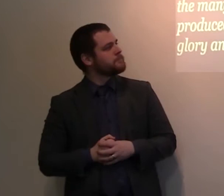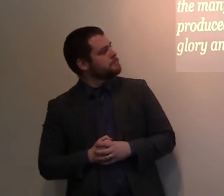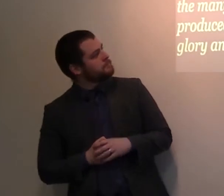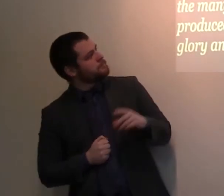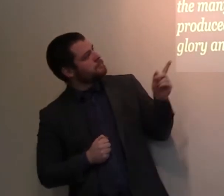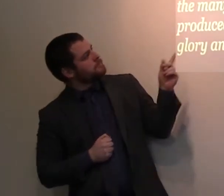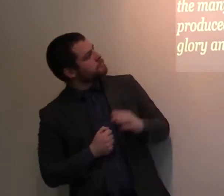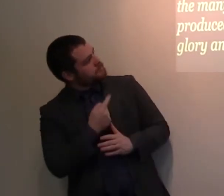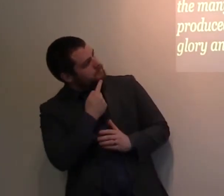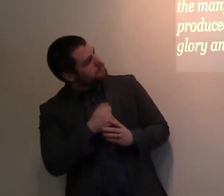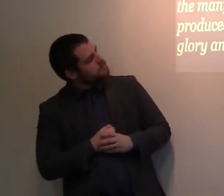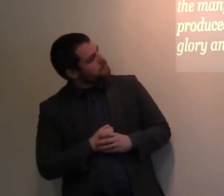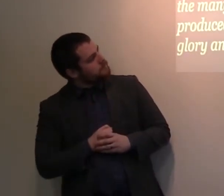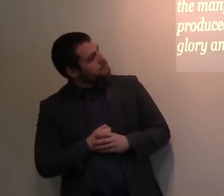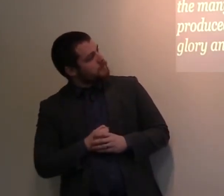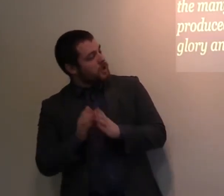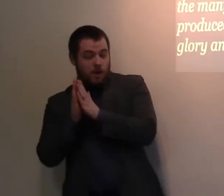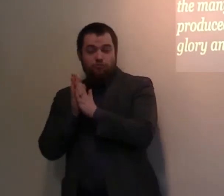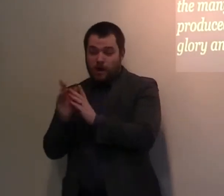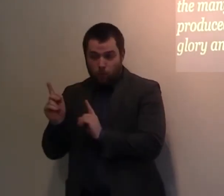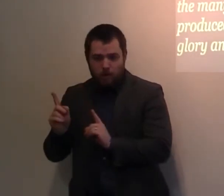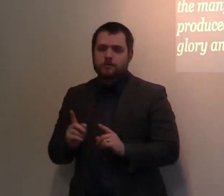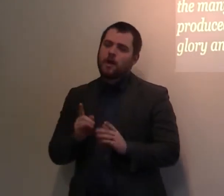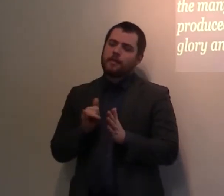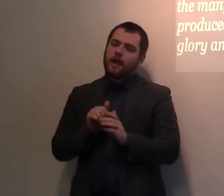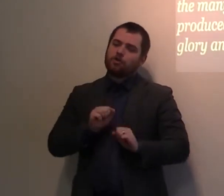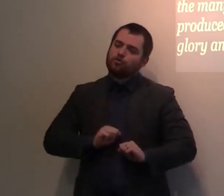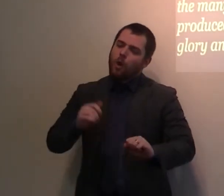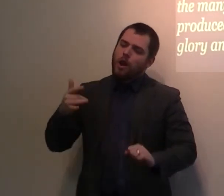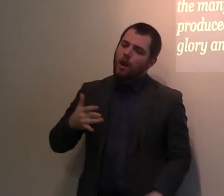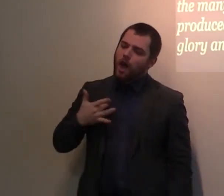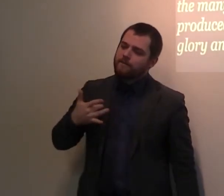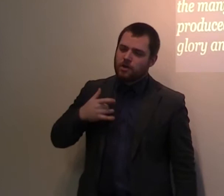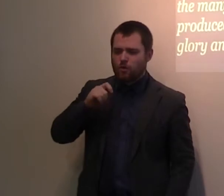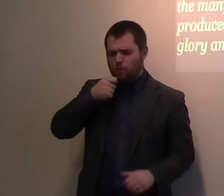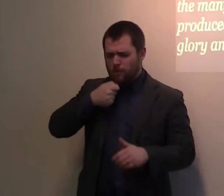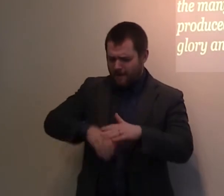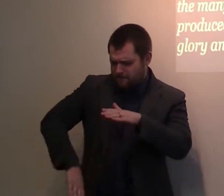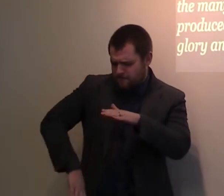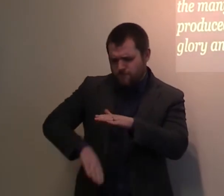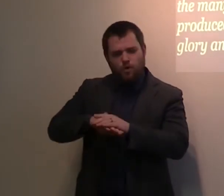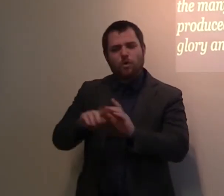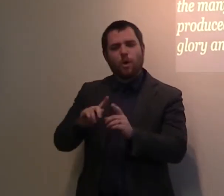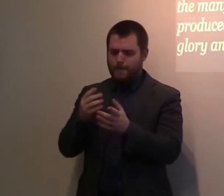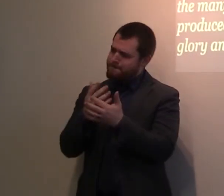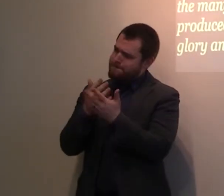Quote, that your life will be full of the many good works that are